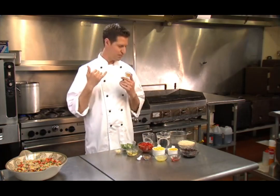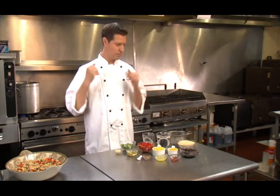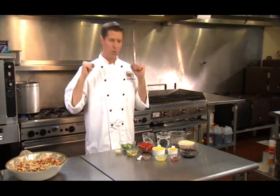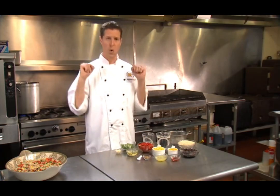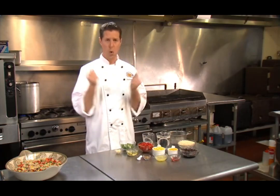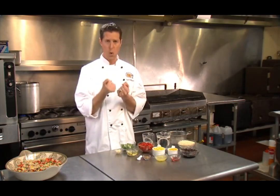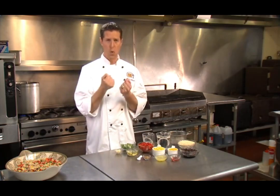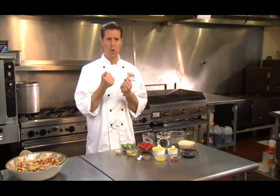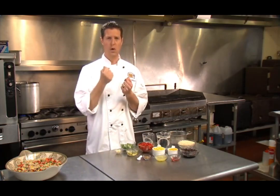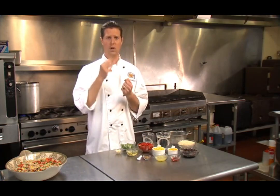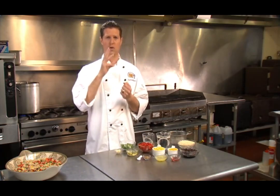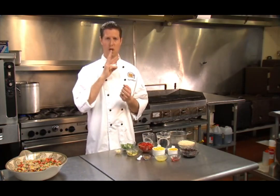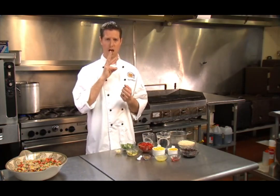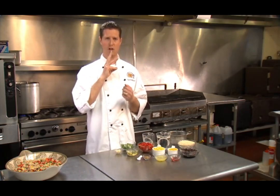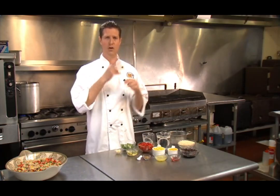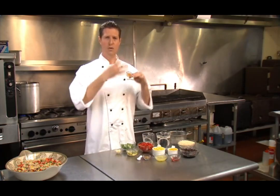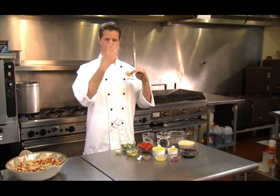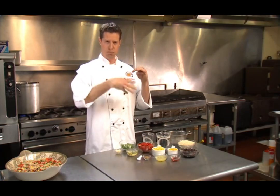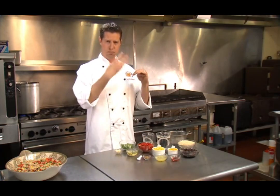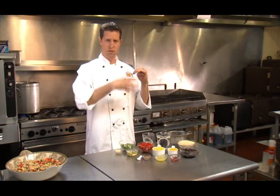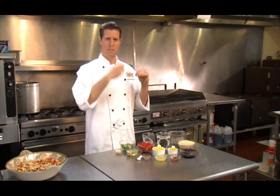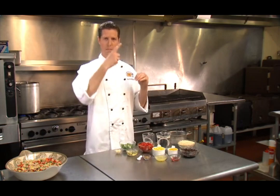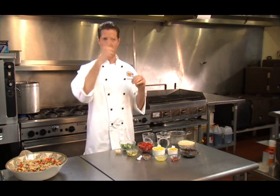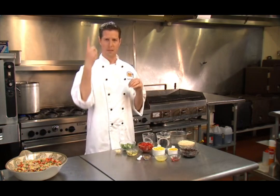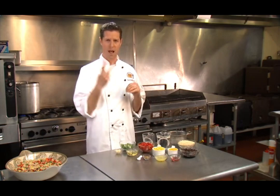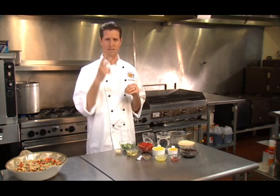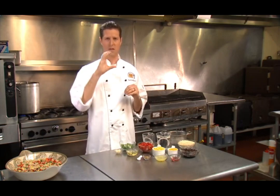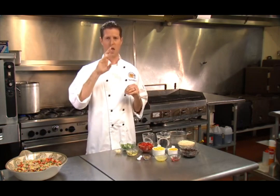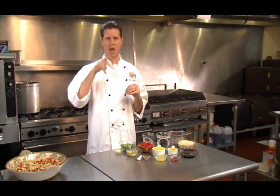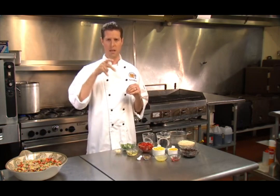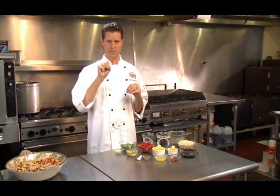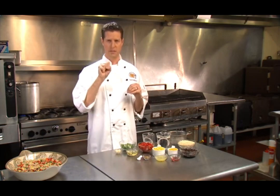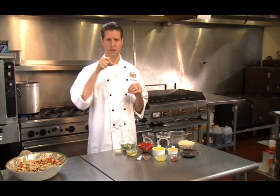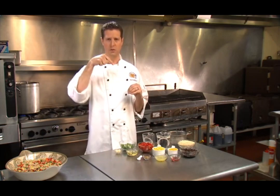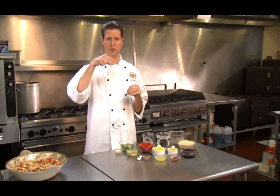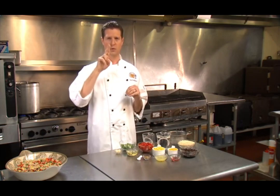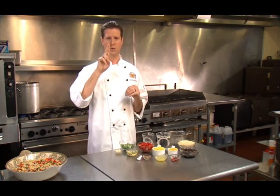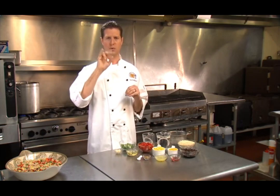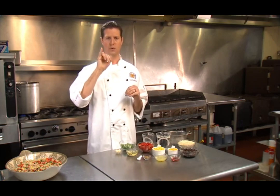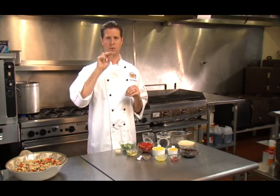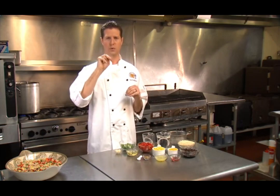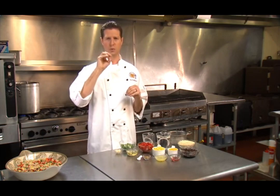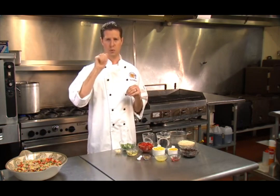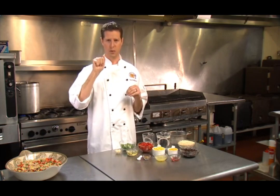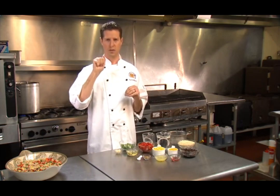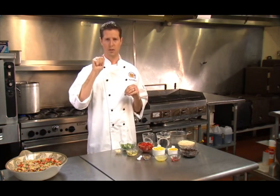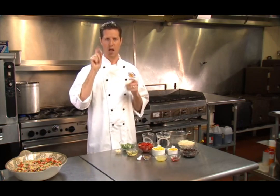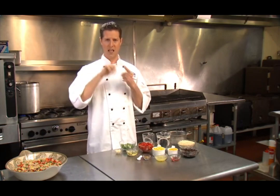Start by washing 1½ cups of quinoa in cold running water until water runs clear.